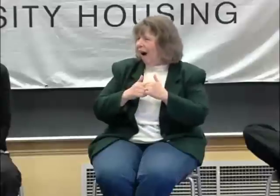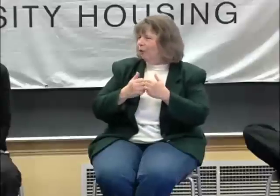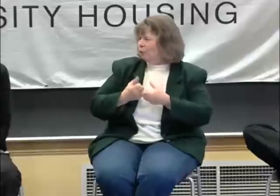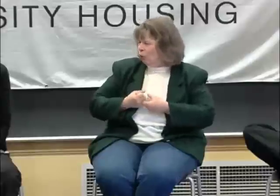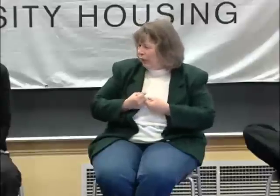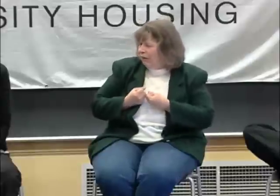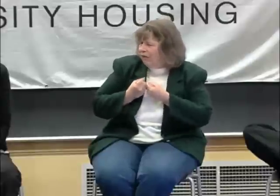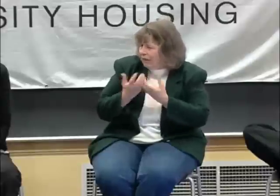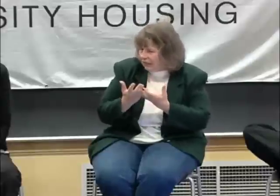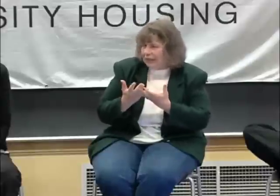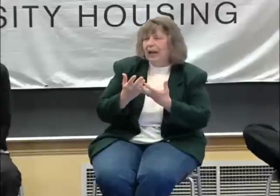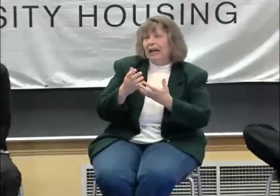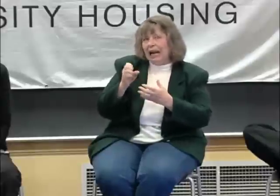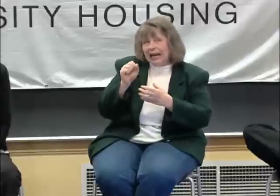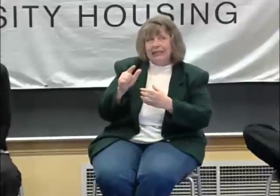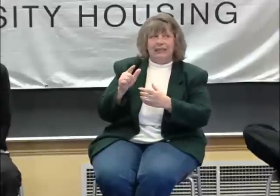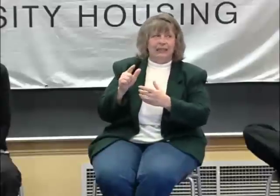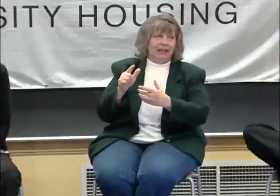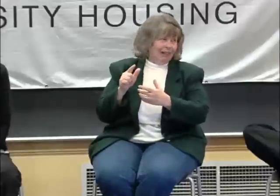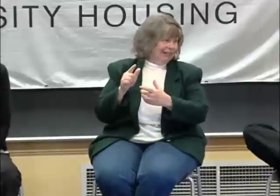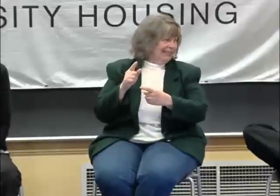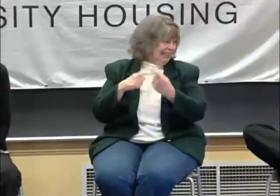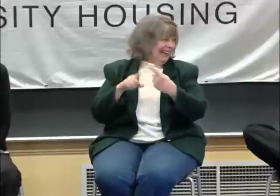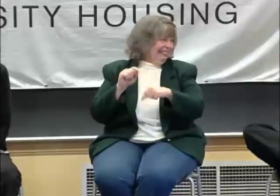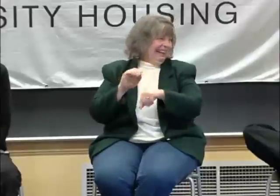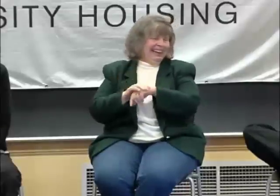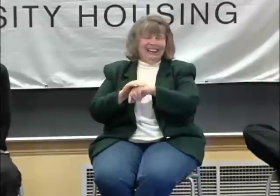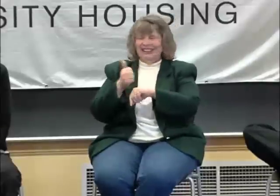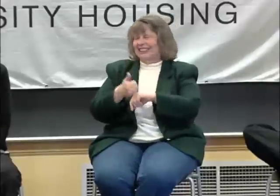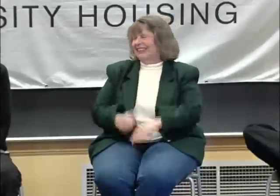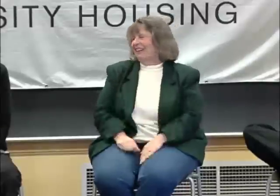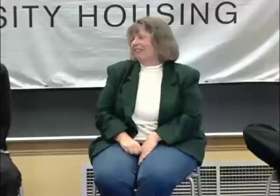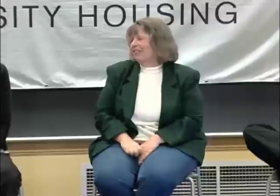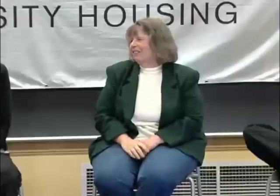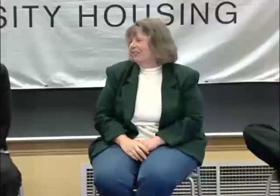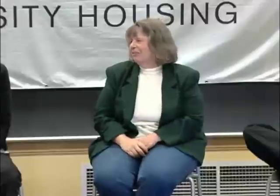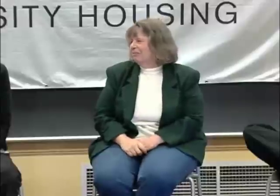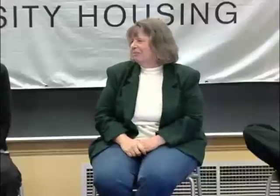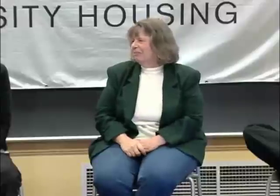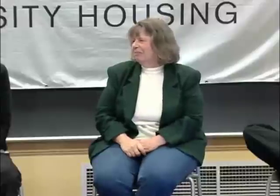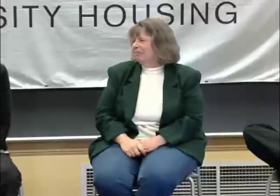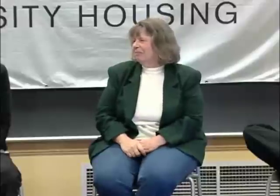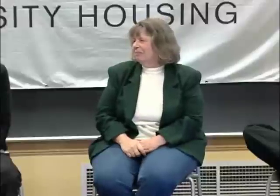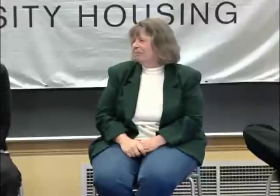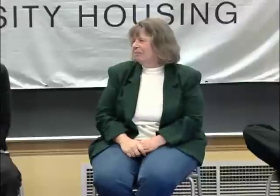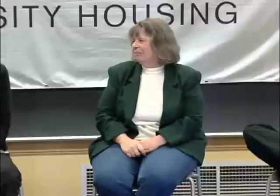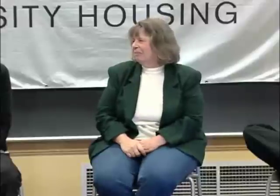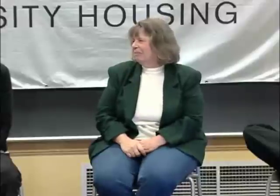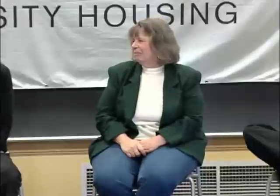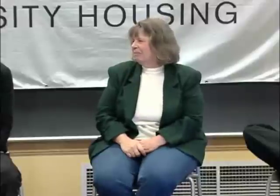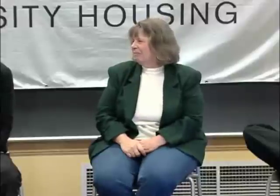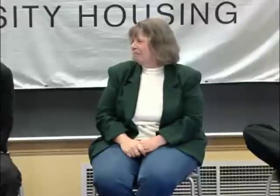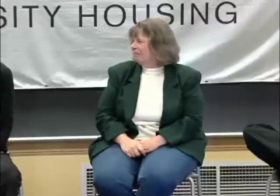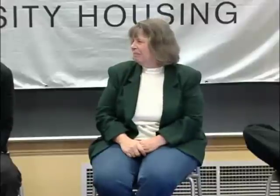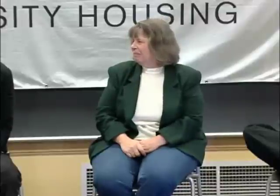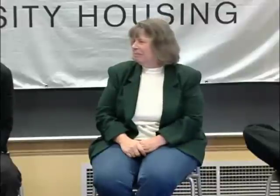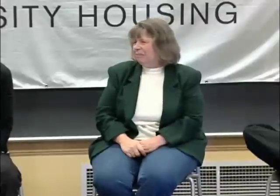I had to practice how to express ASL in that manner to represent the English.